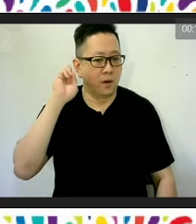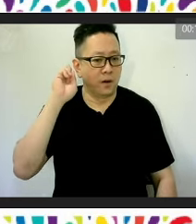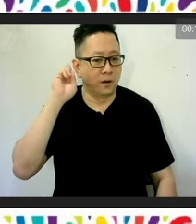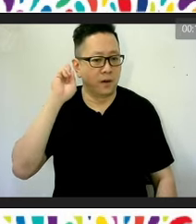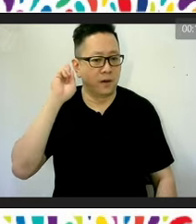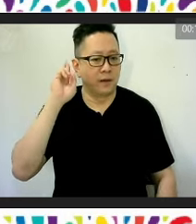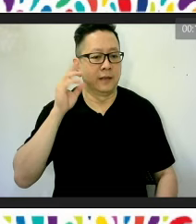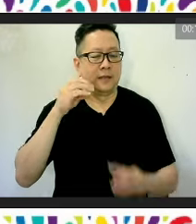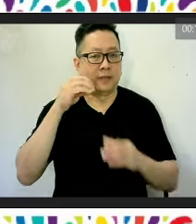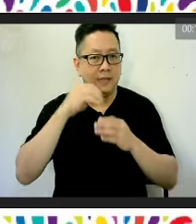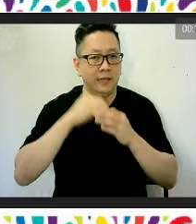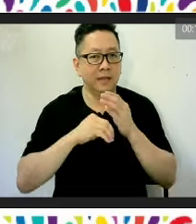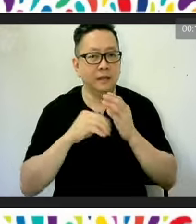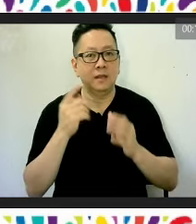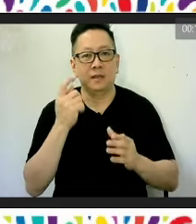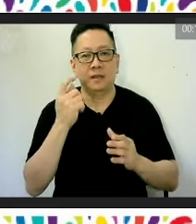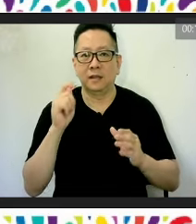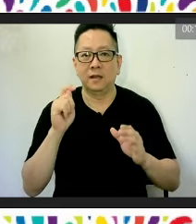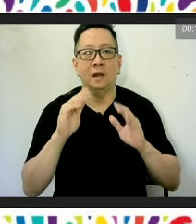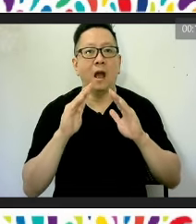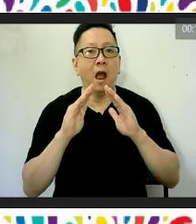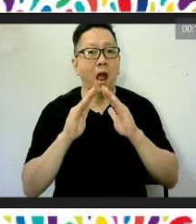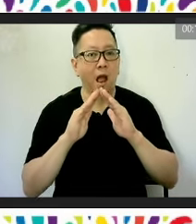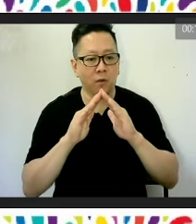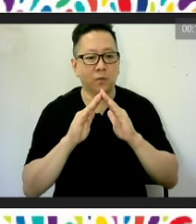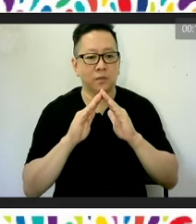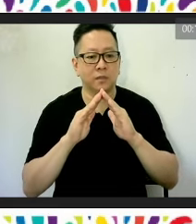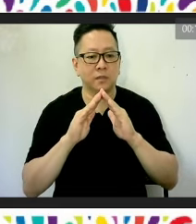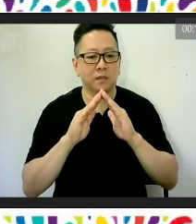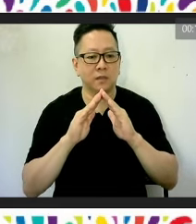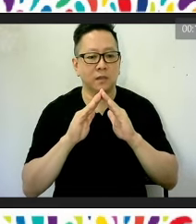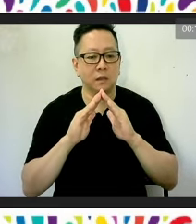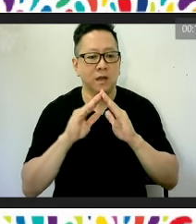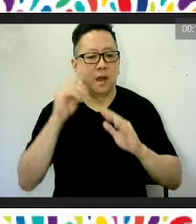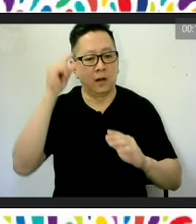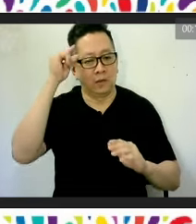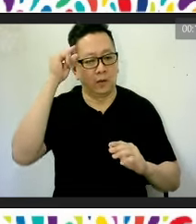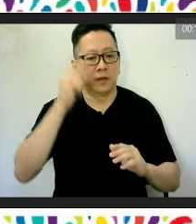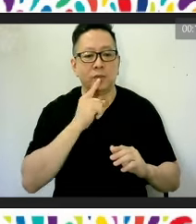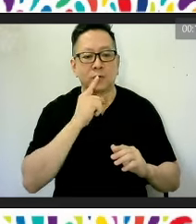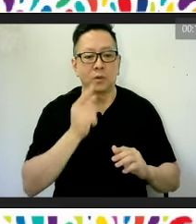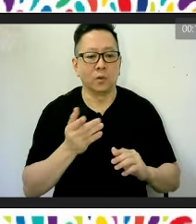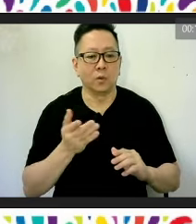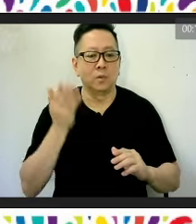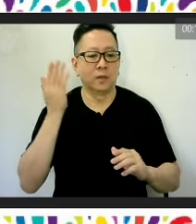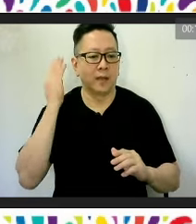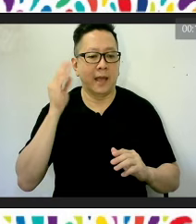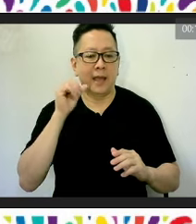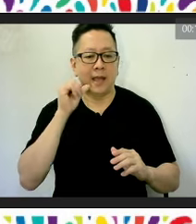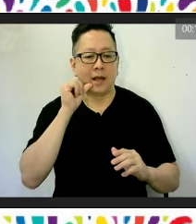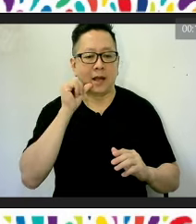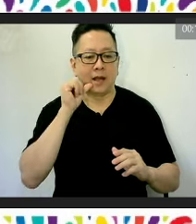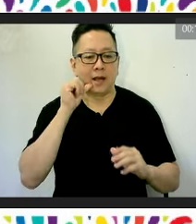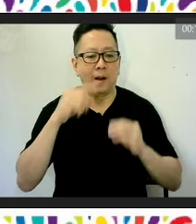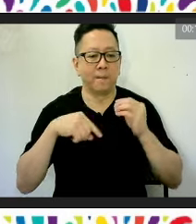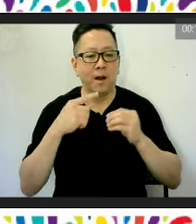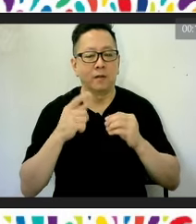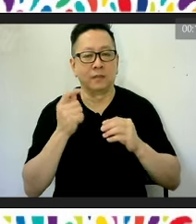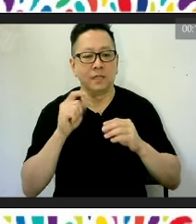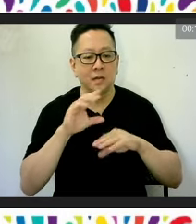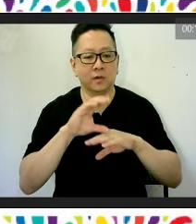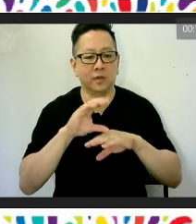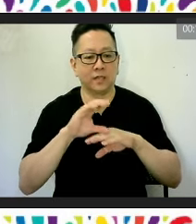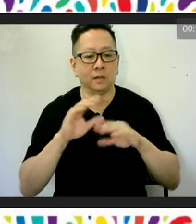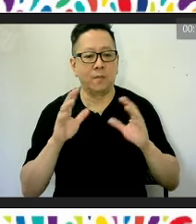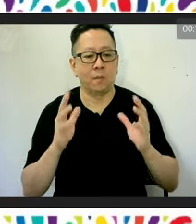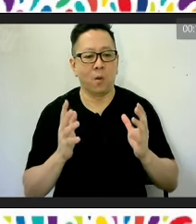were in the house. Gray told Anna about